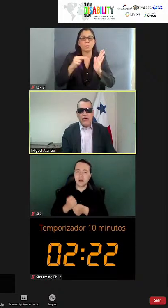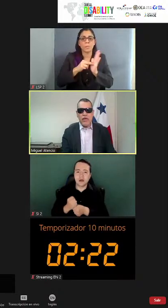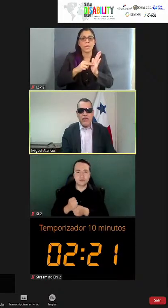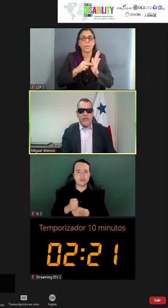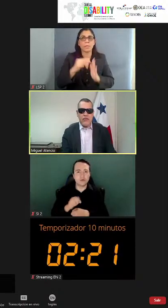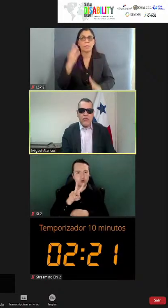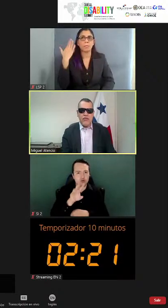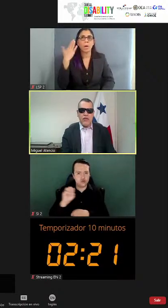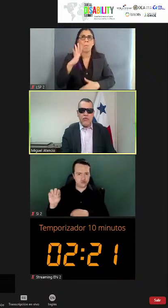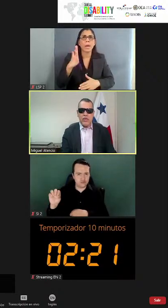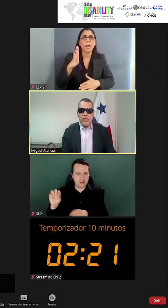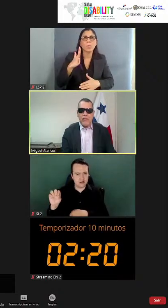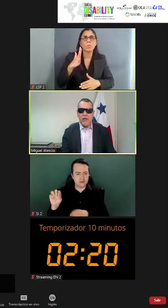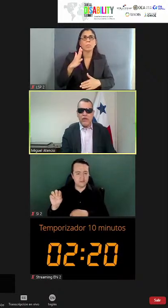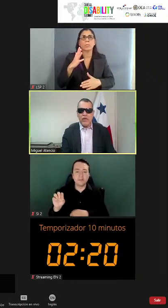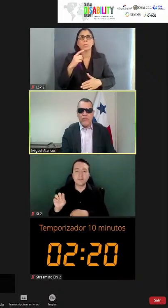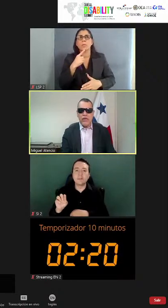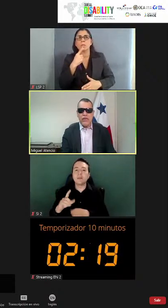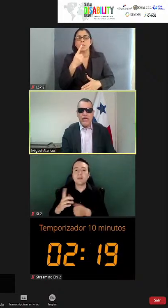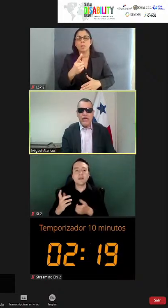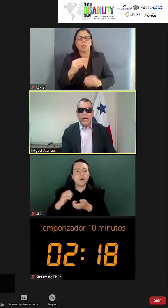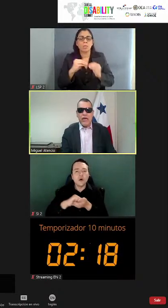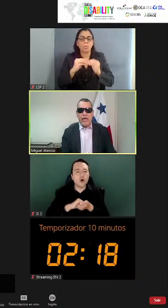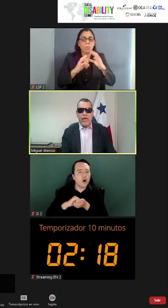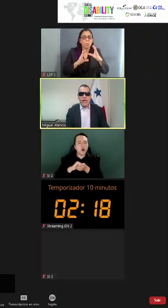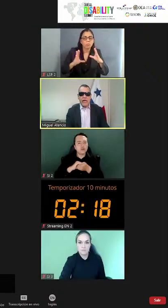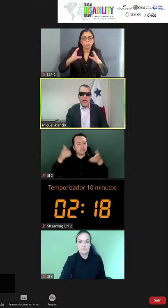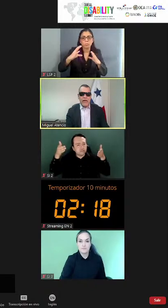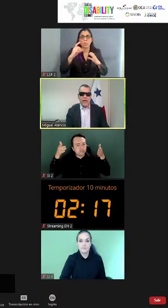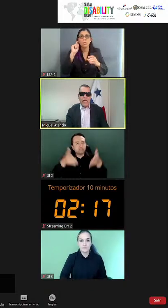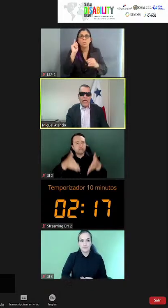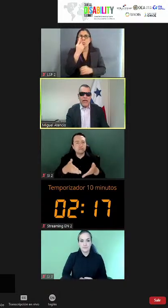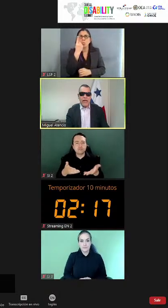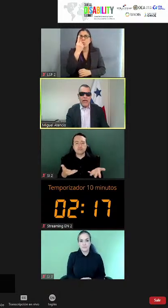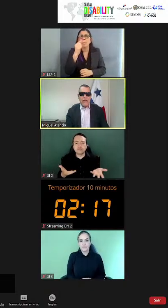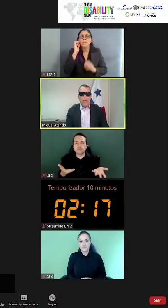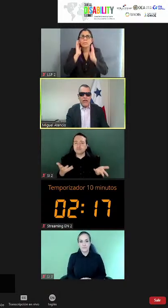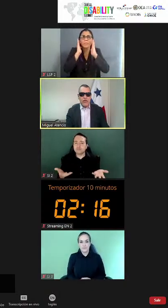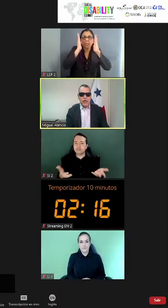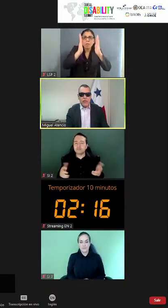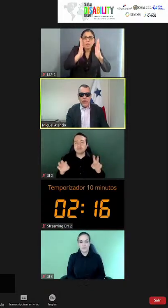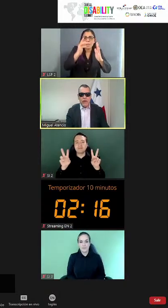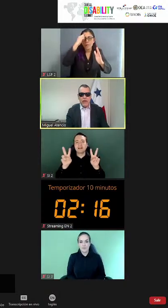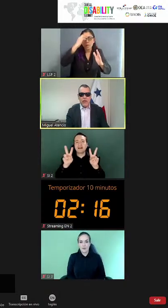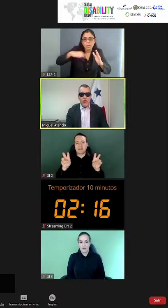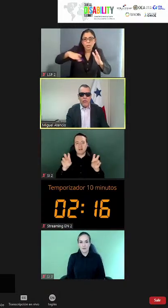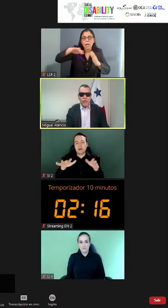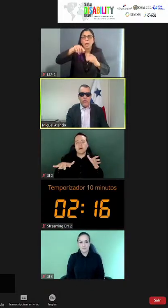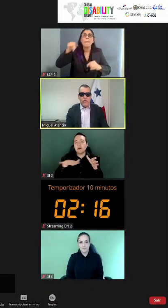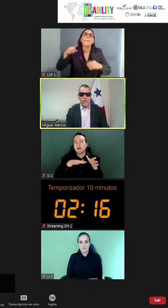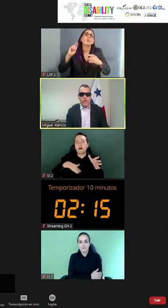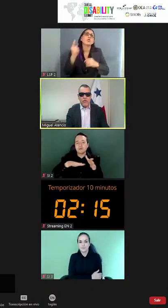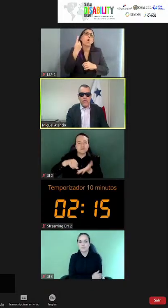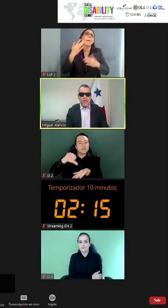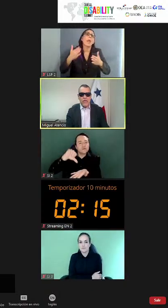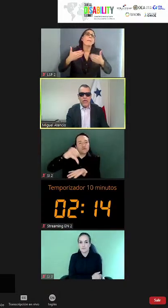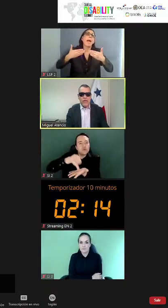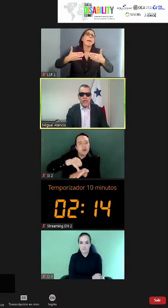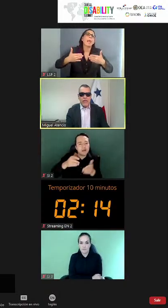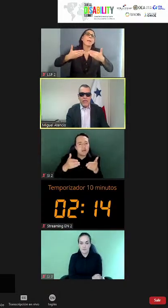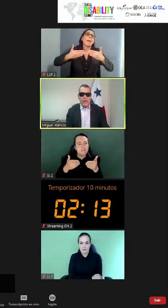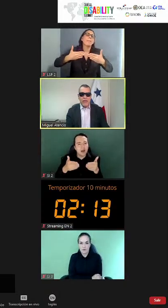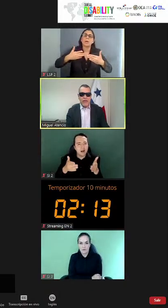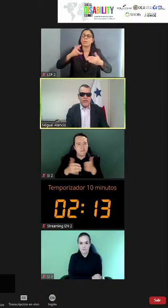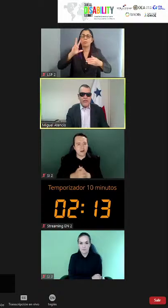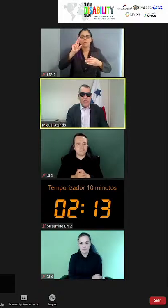in the 2000s the organizations mainly focused on the